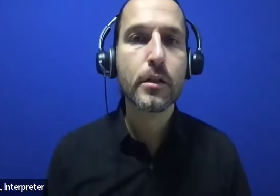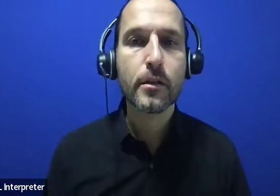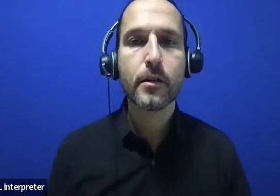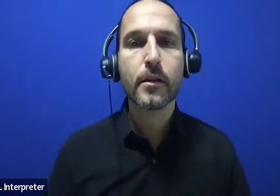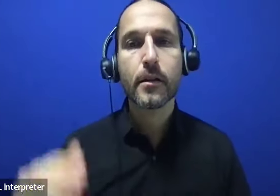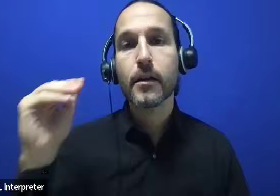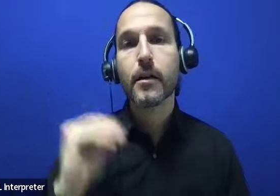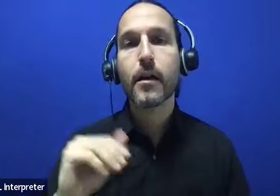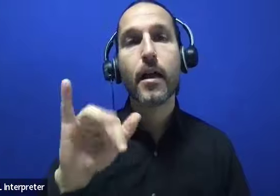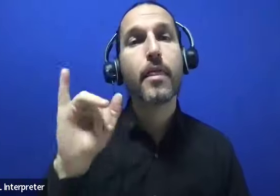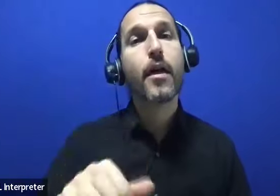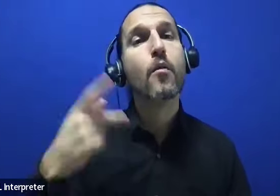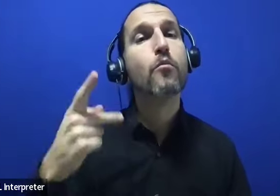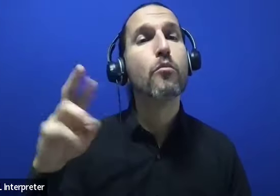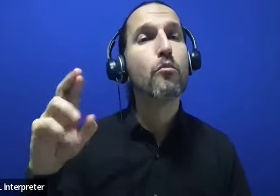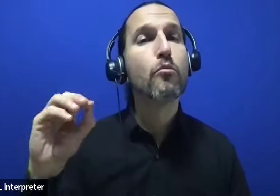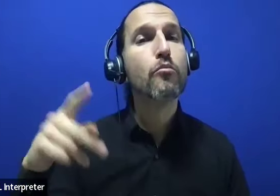Okay, this weird one, proprioception.